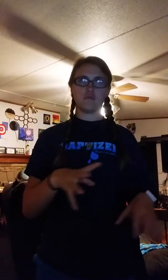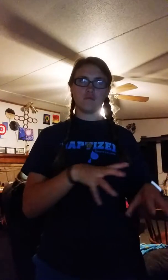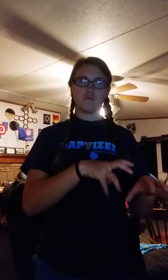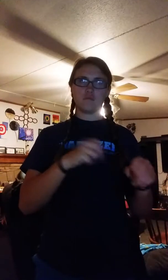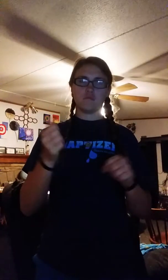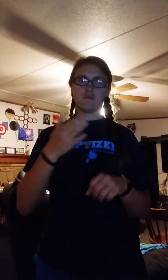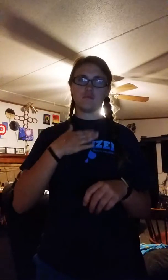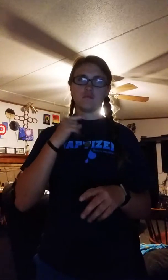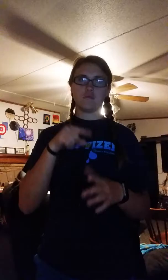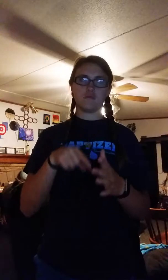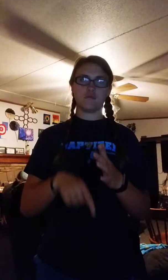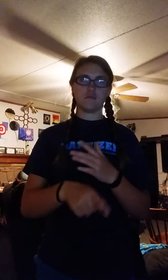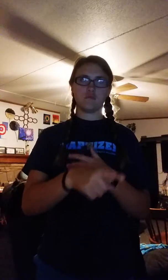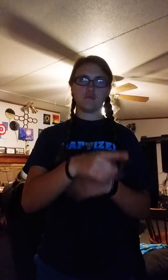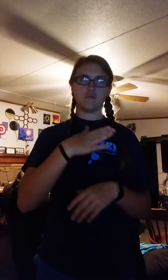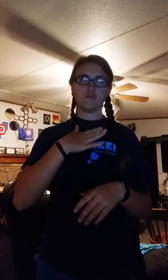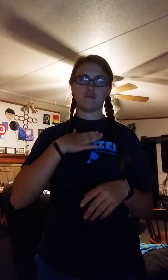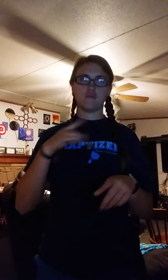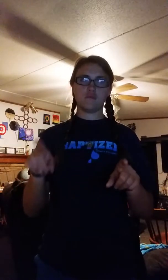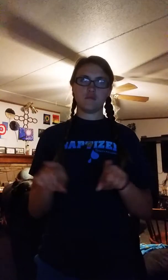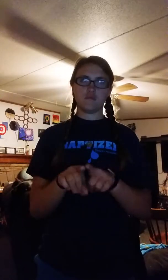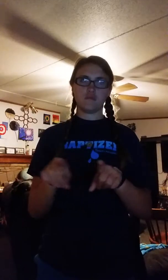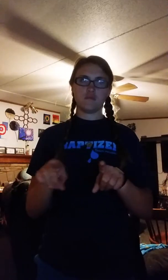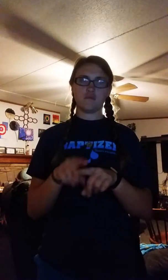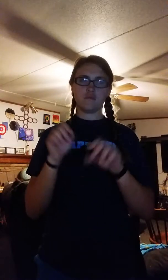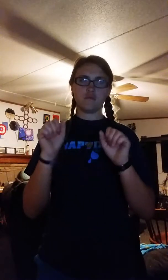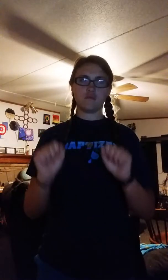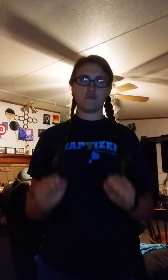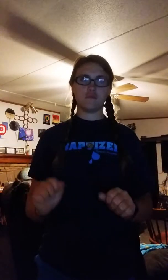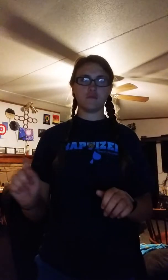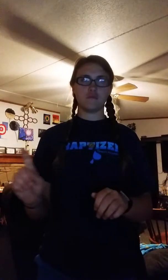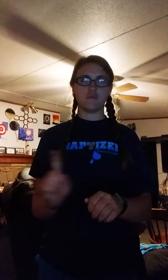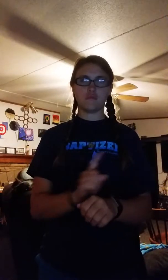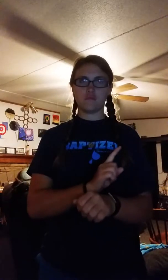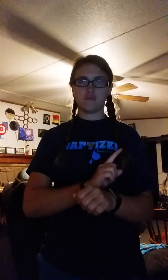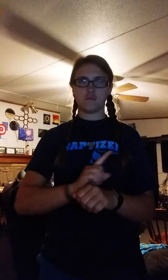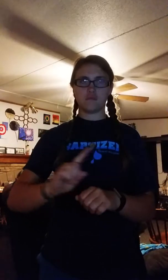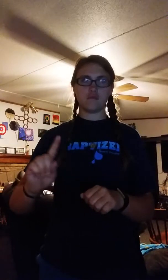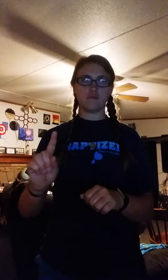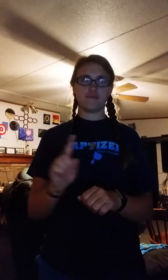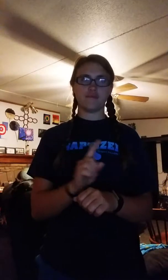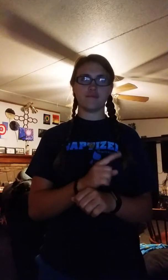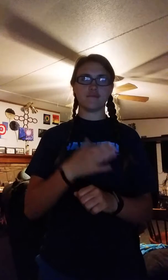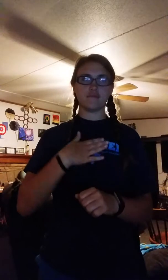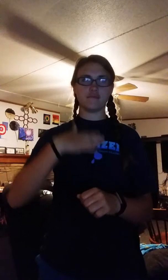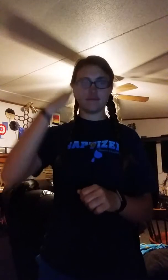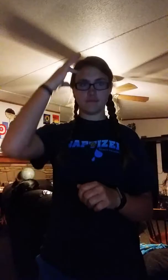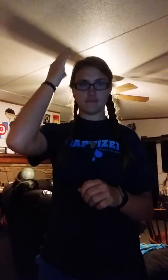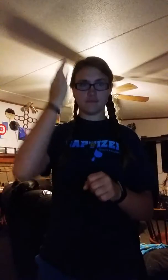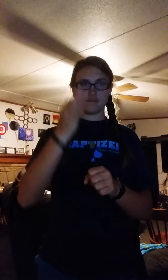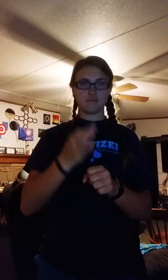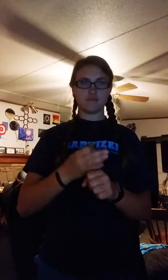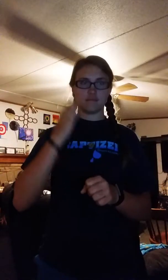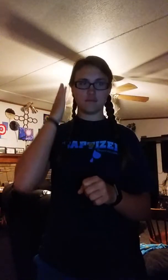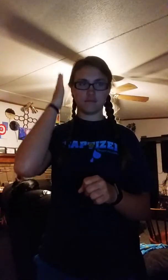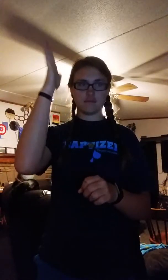Take me deeper than my feet could ever wander, and my faith will